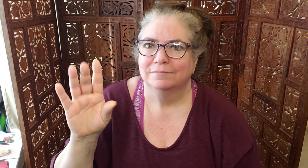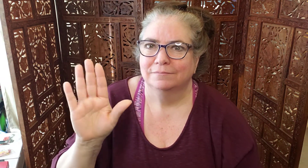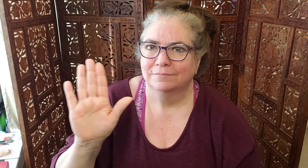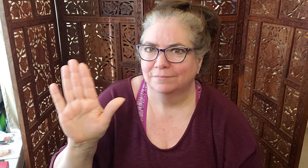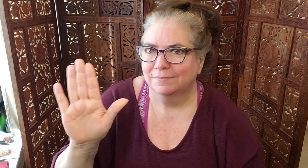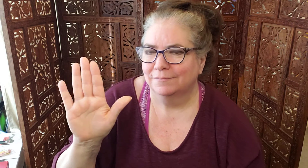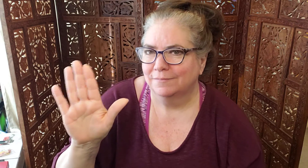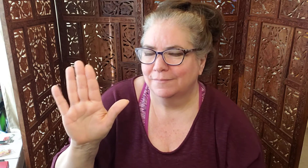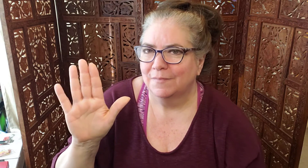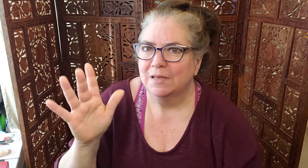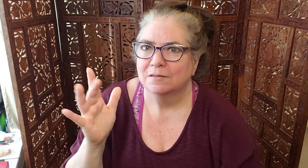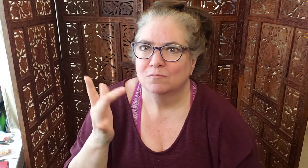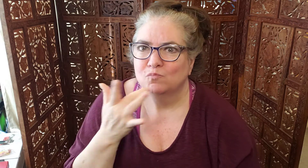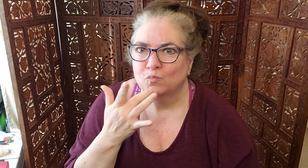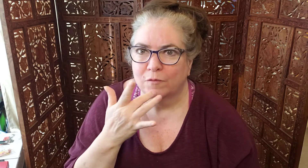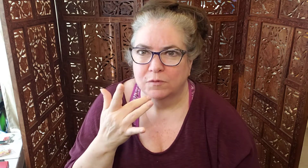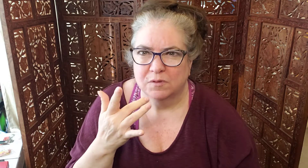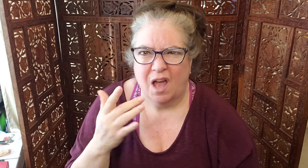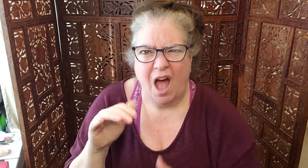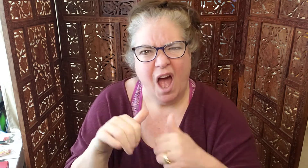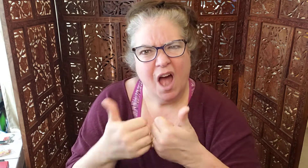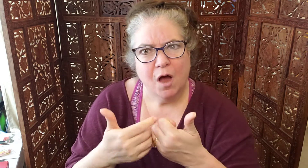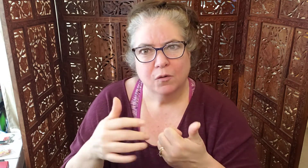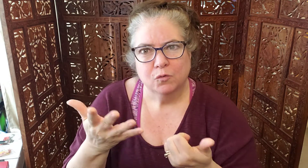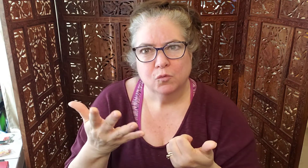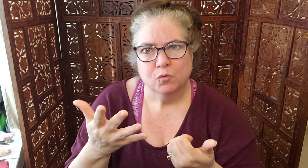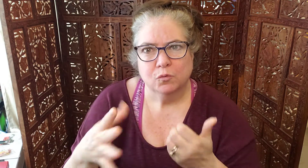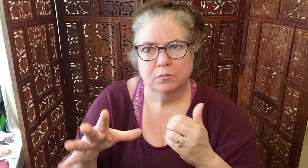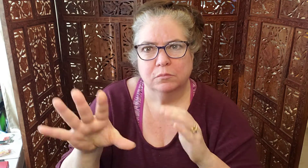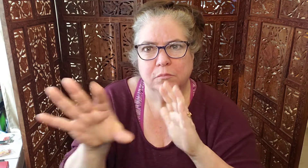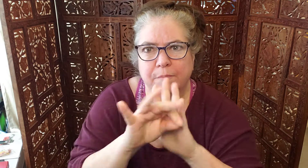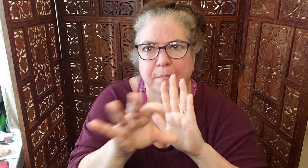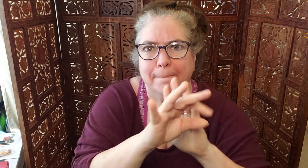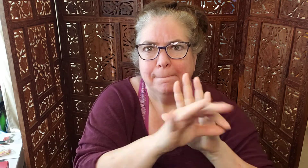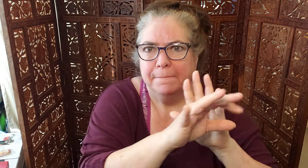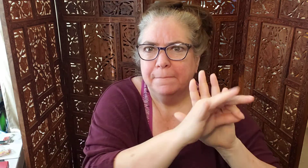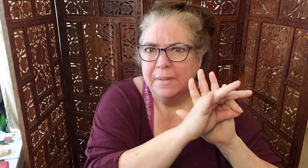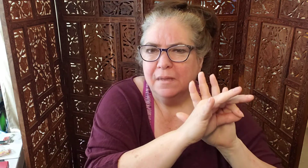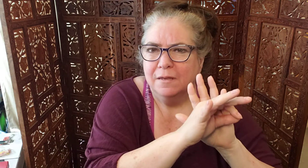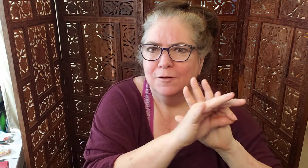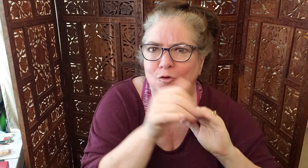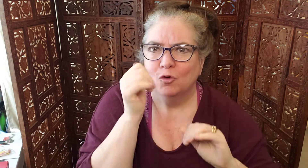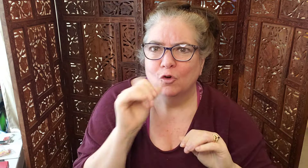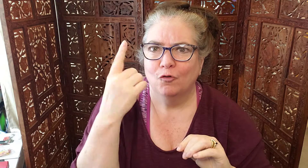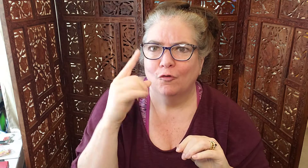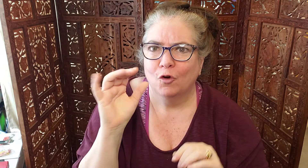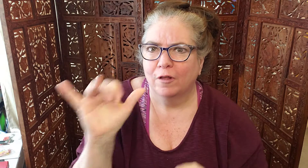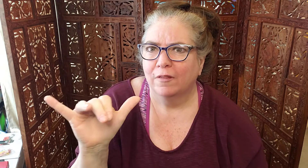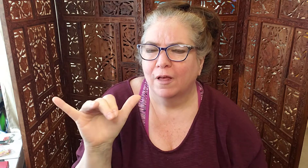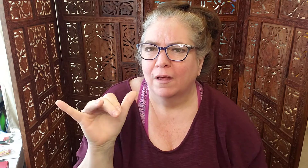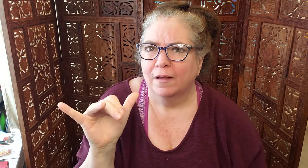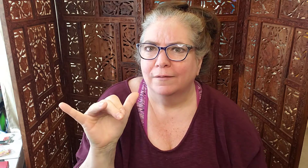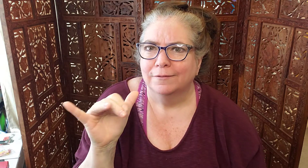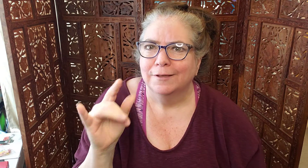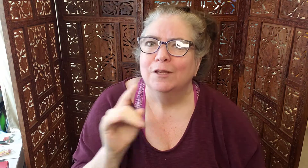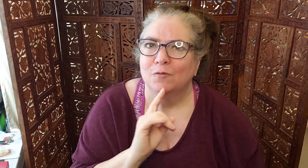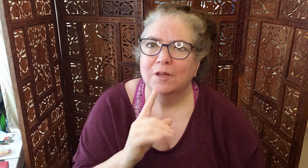Ziegfeld Follies. And his touch had to do with beauty. The thing that he was most interested in was glorifying